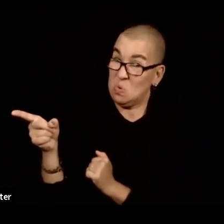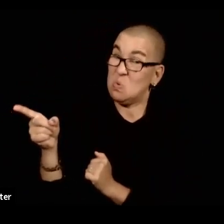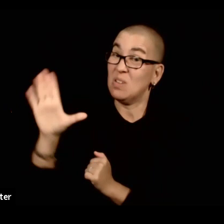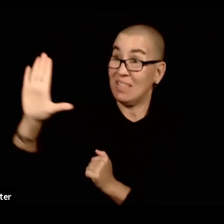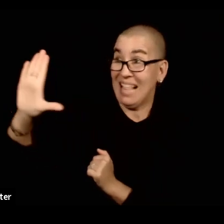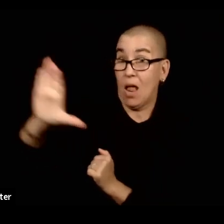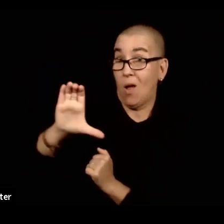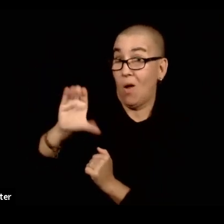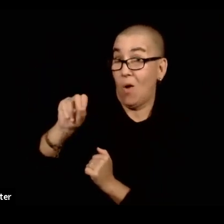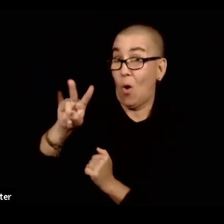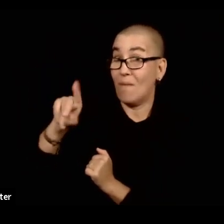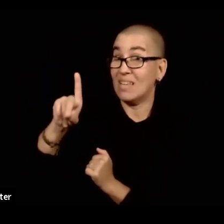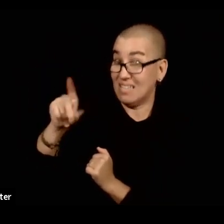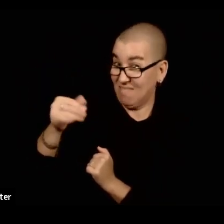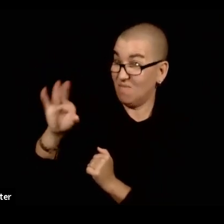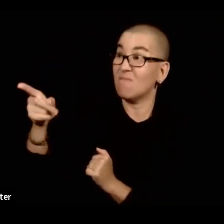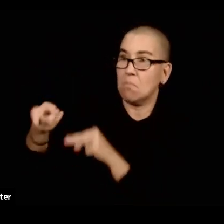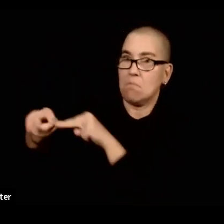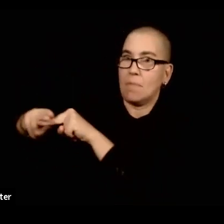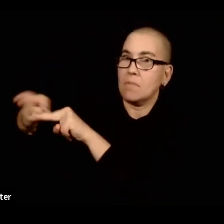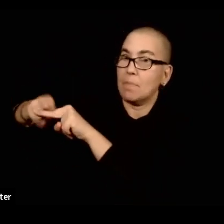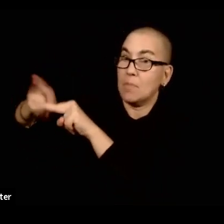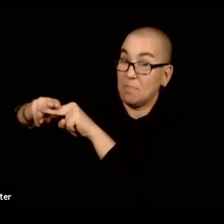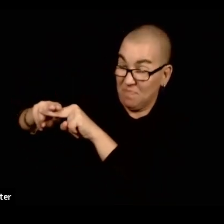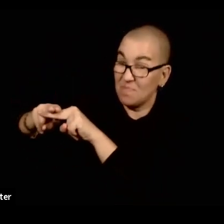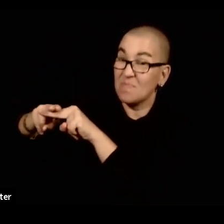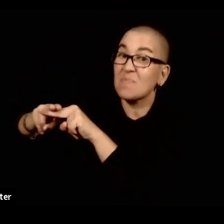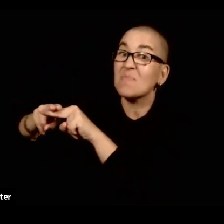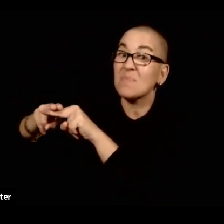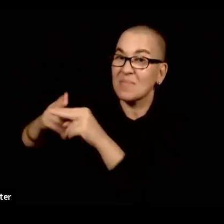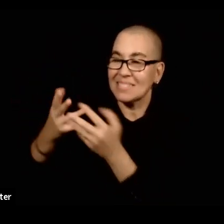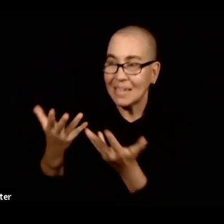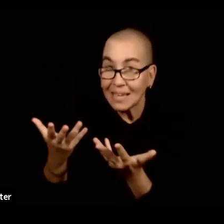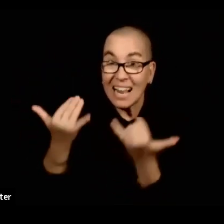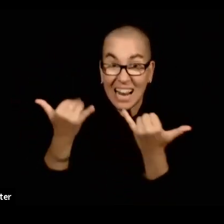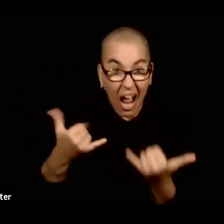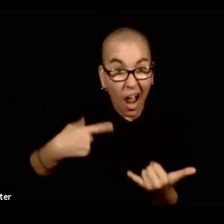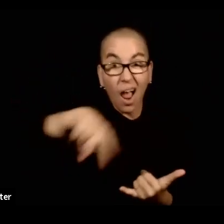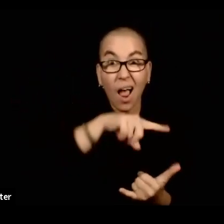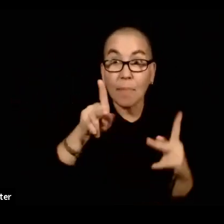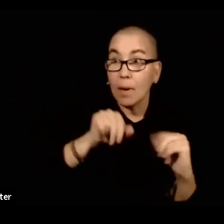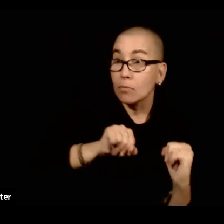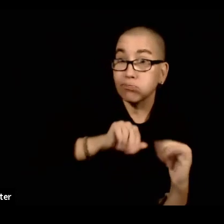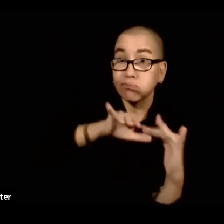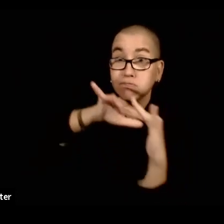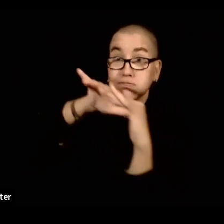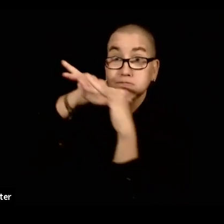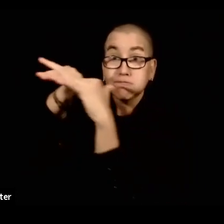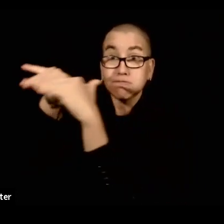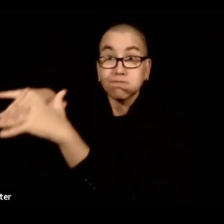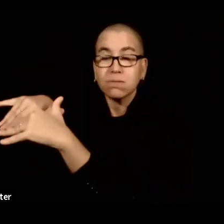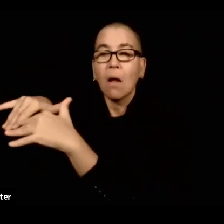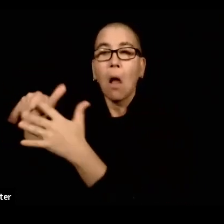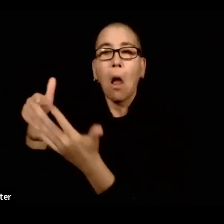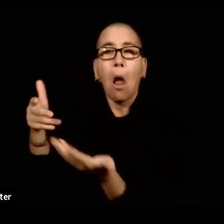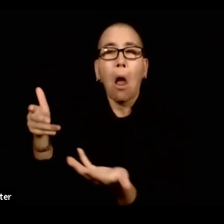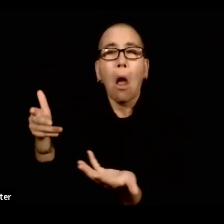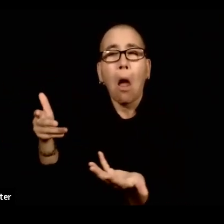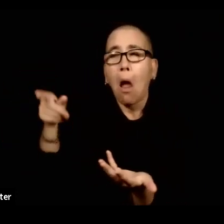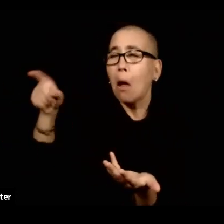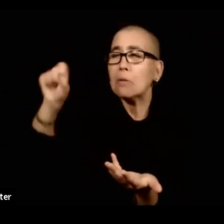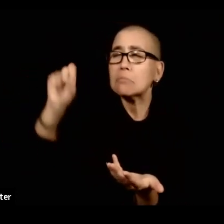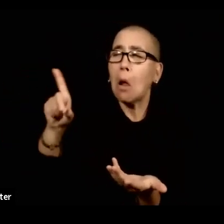they're going into an environment that has no risk. So yes, we're concerned about